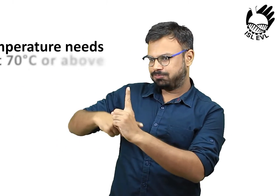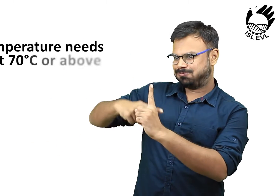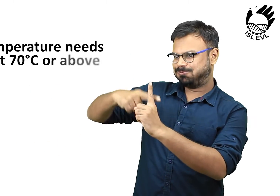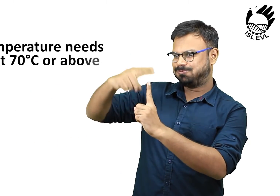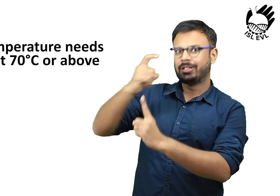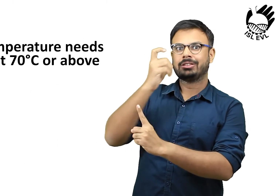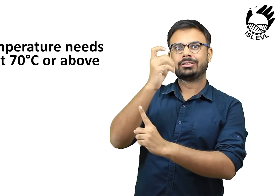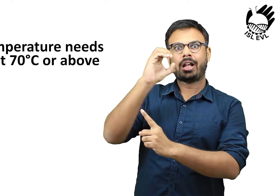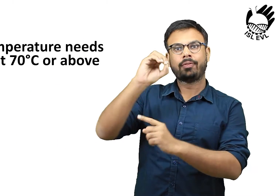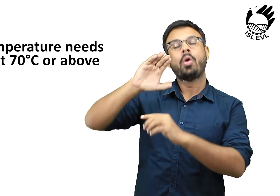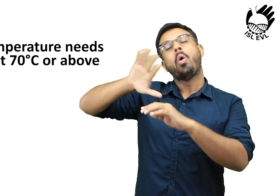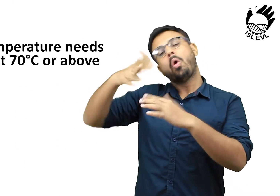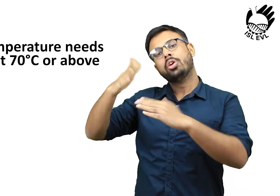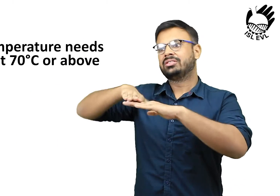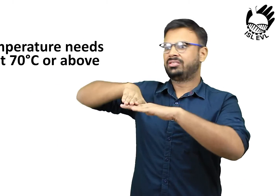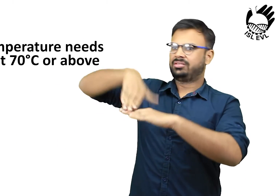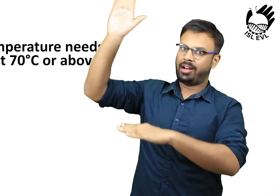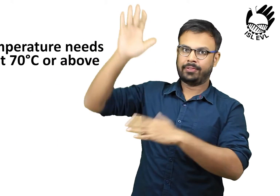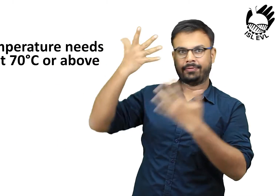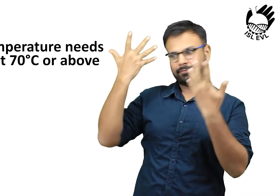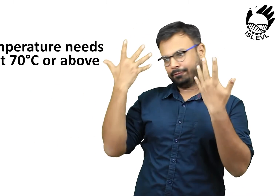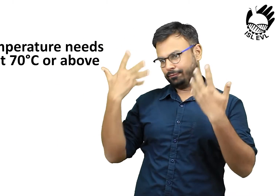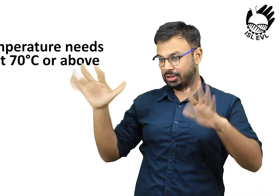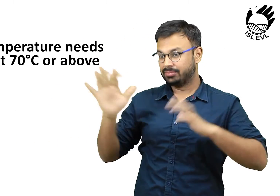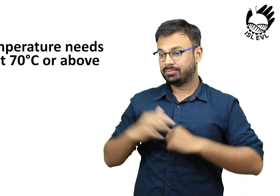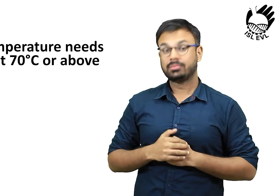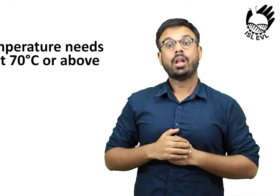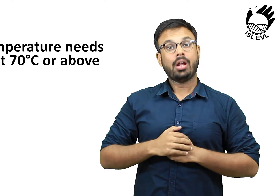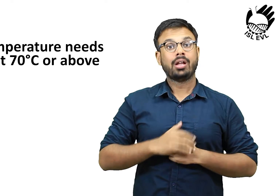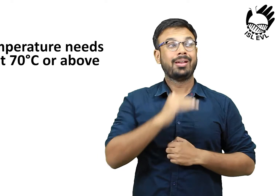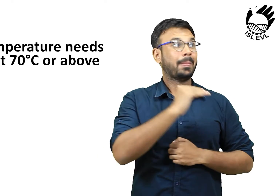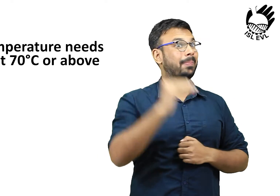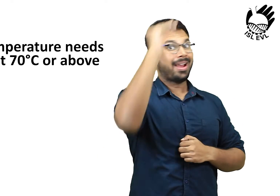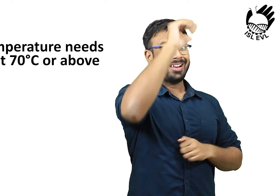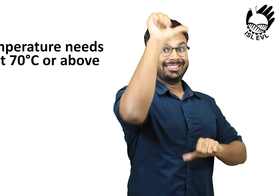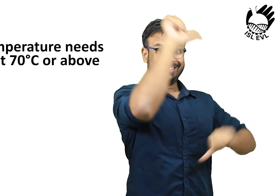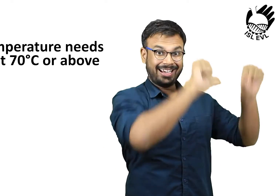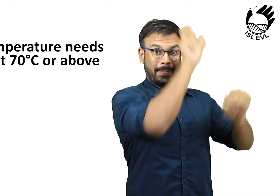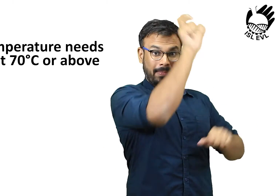temperature needs to be higher than 70 degrees Celsius,